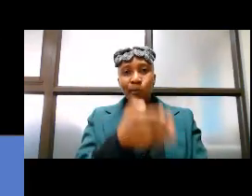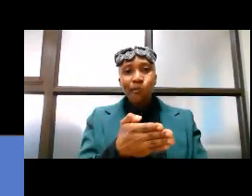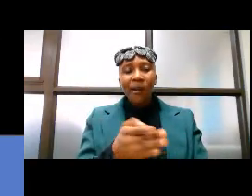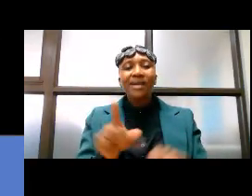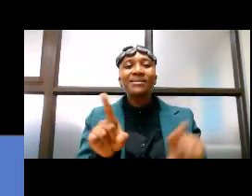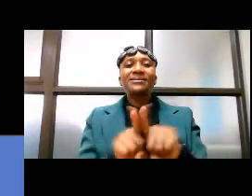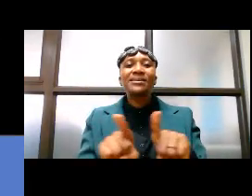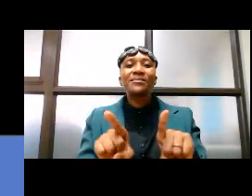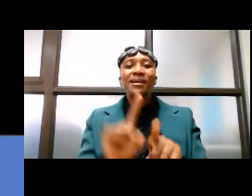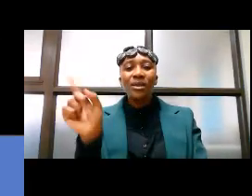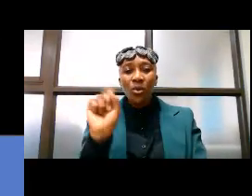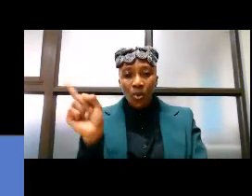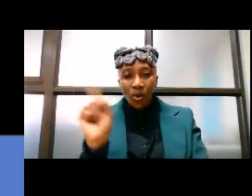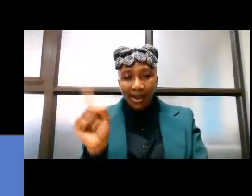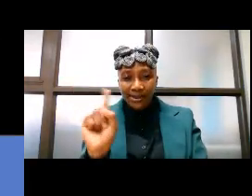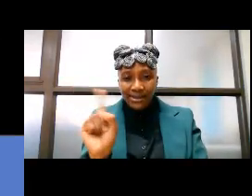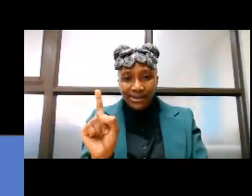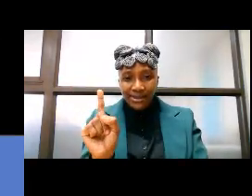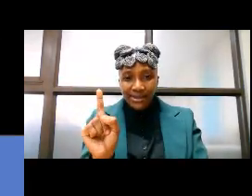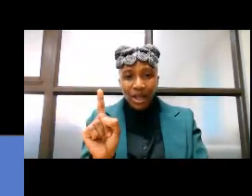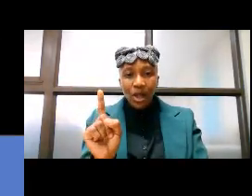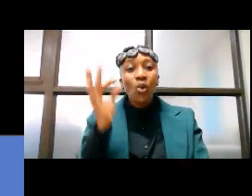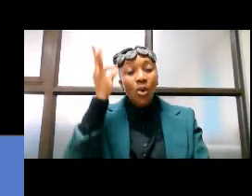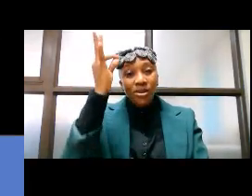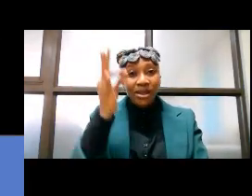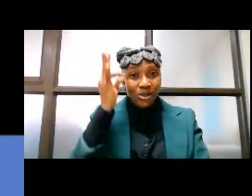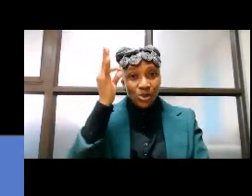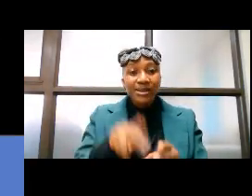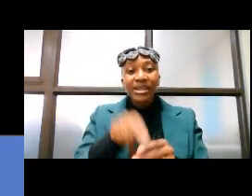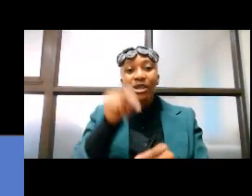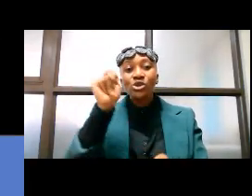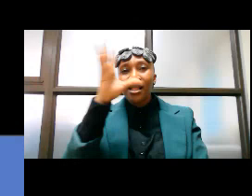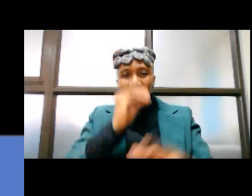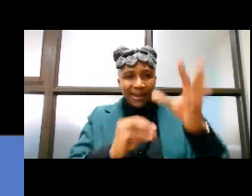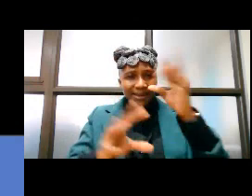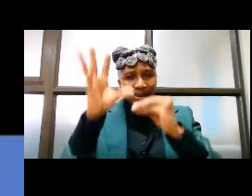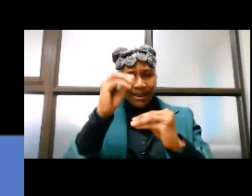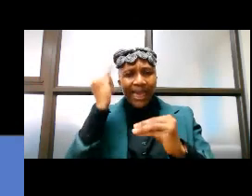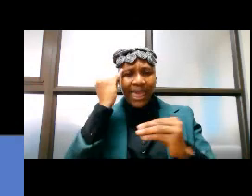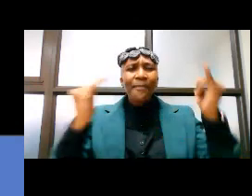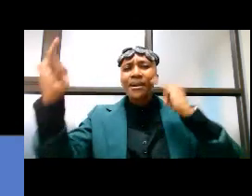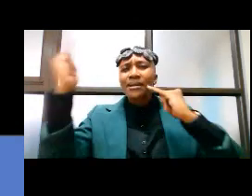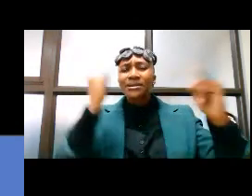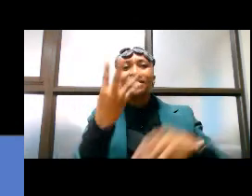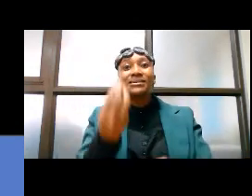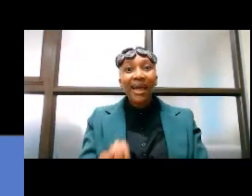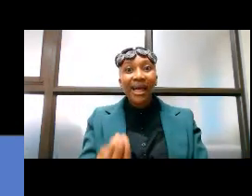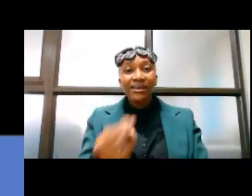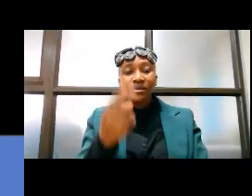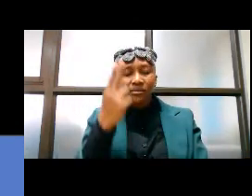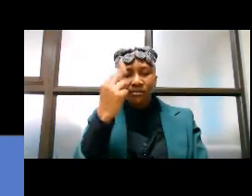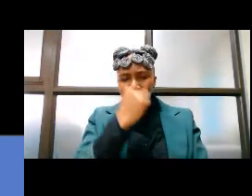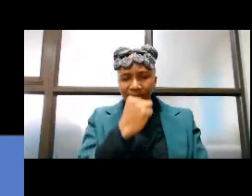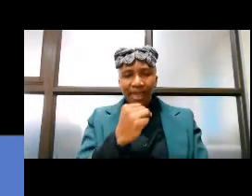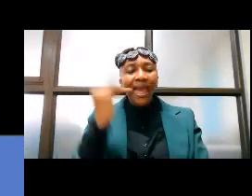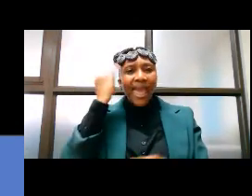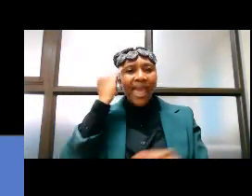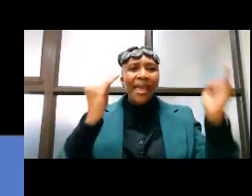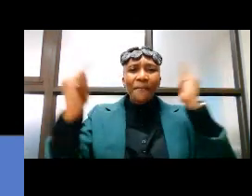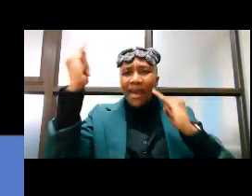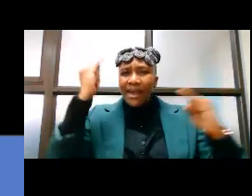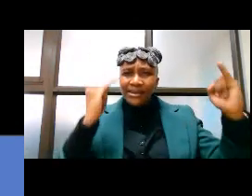Similarly, again, the context of natural learning. Imagine a child who is visually impaired, and imagine how much can